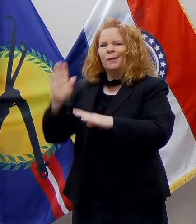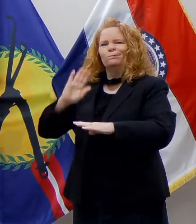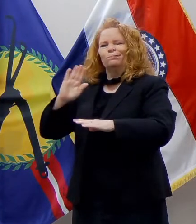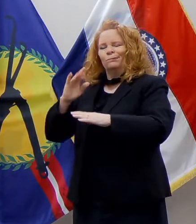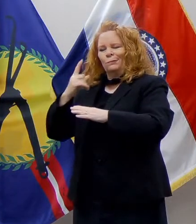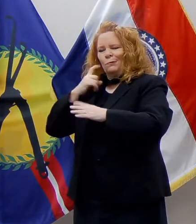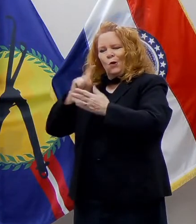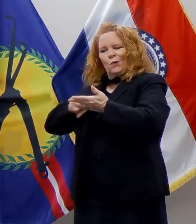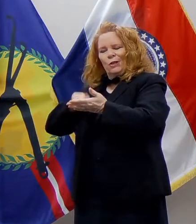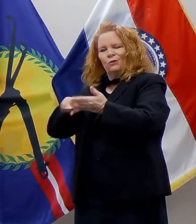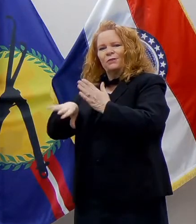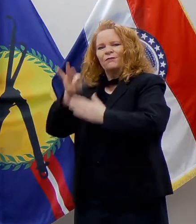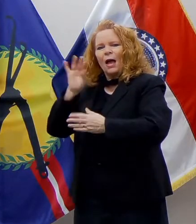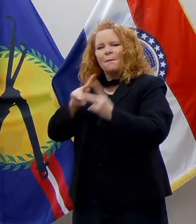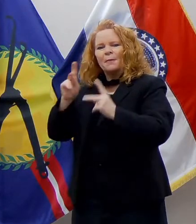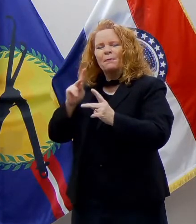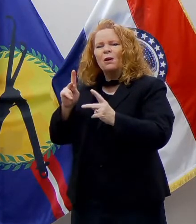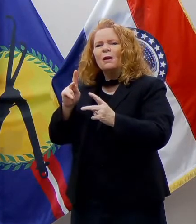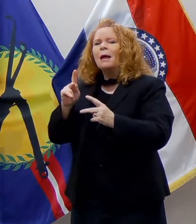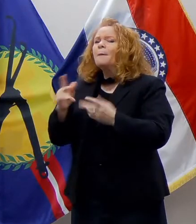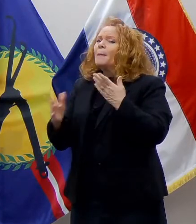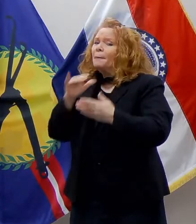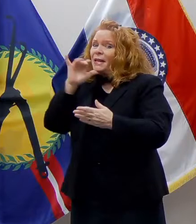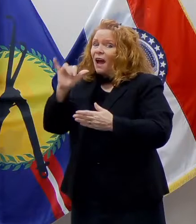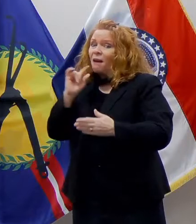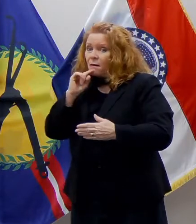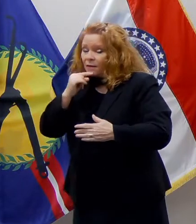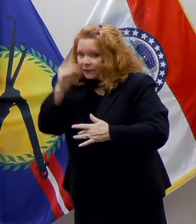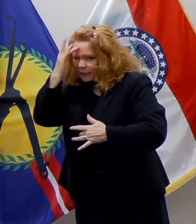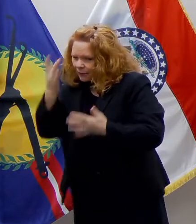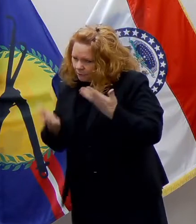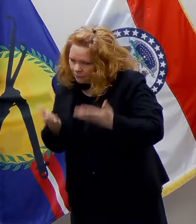that perhaps people won't get quite as sick, and we know that the